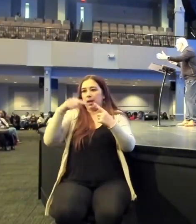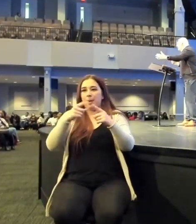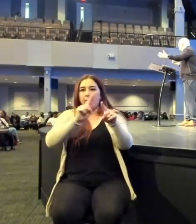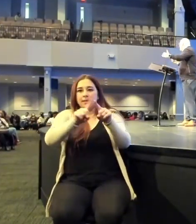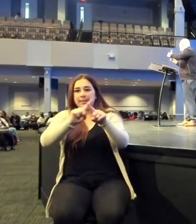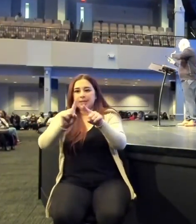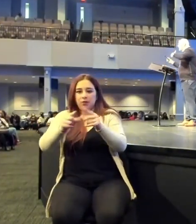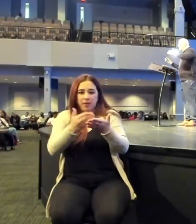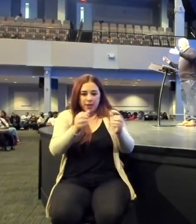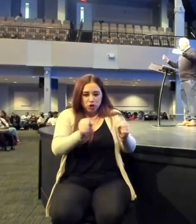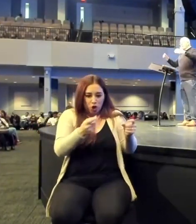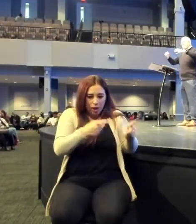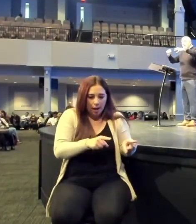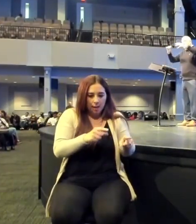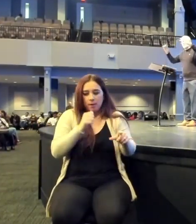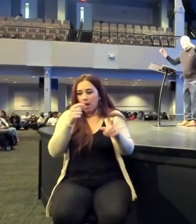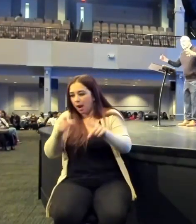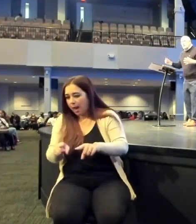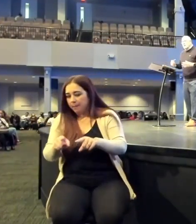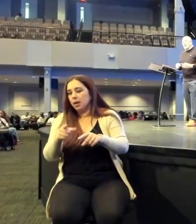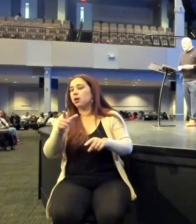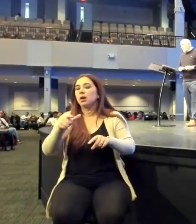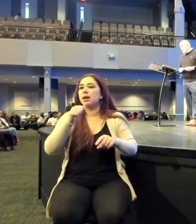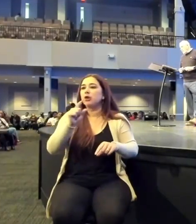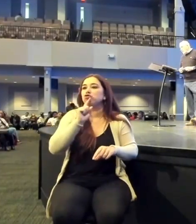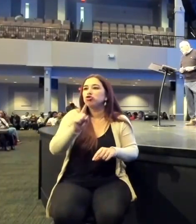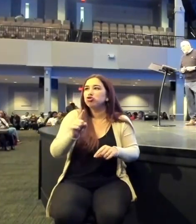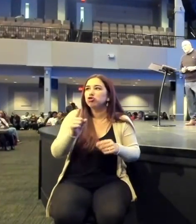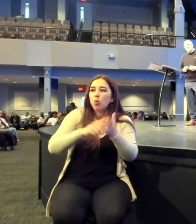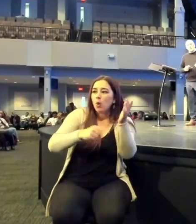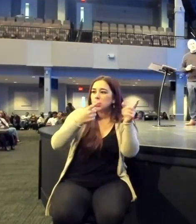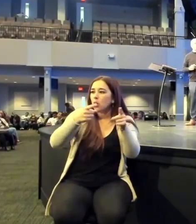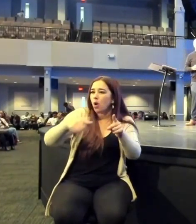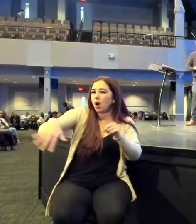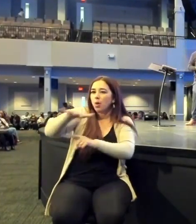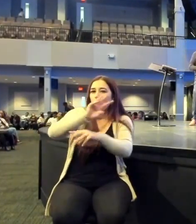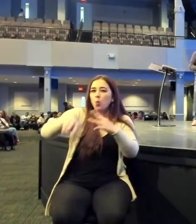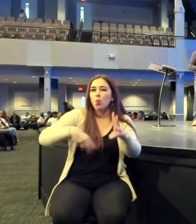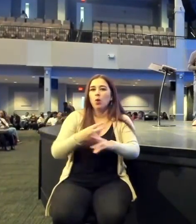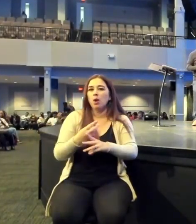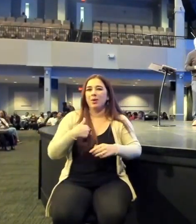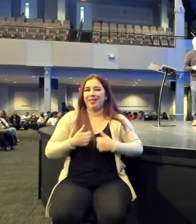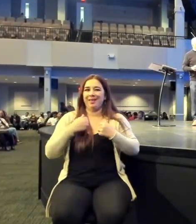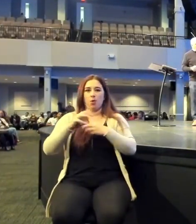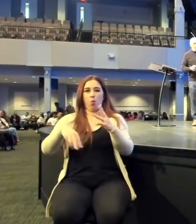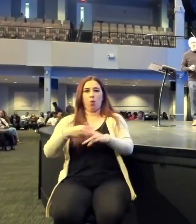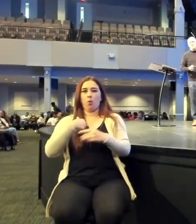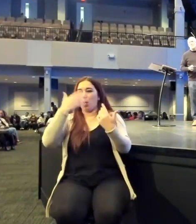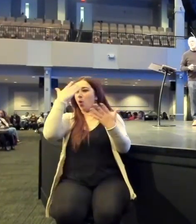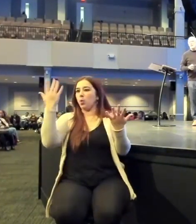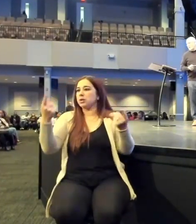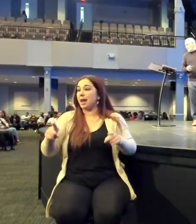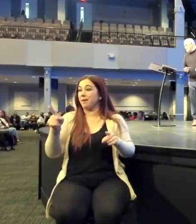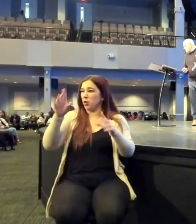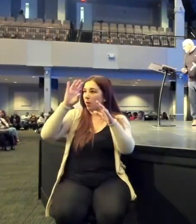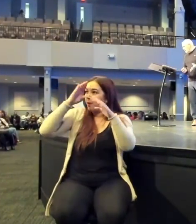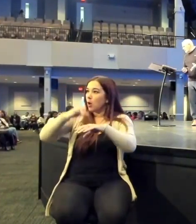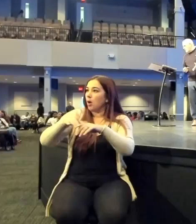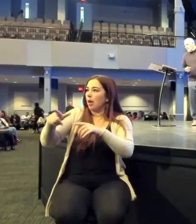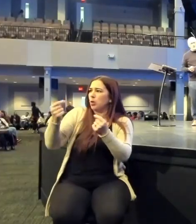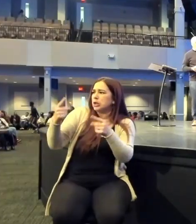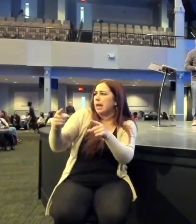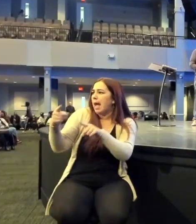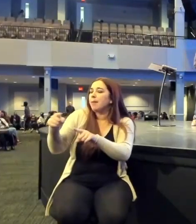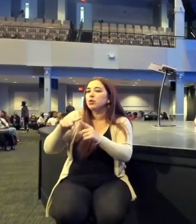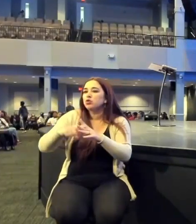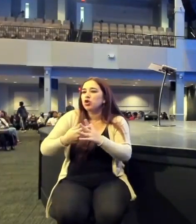different scenarios of what could happen and the uncertainty of the world around us. We live in a very uncertain world. So when we focus on that, it creates distress